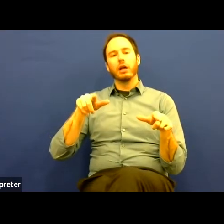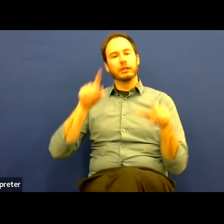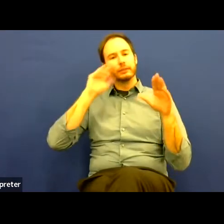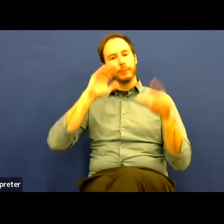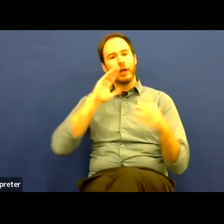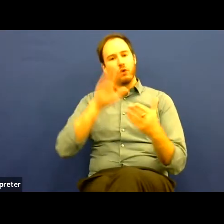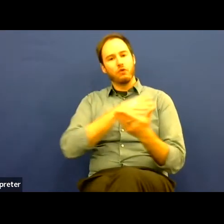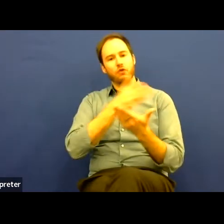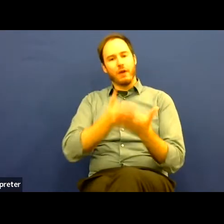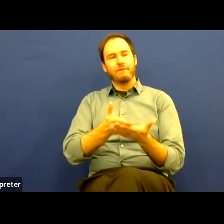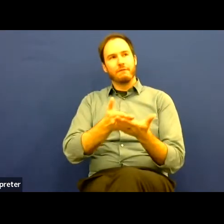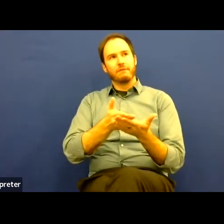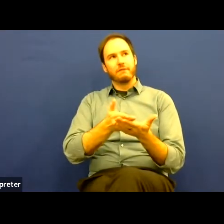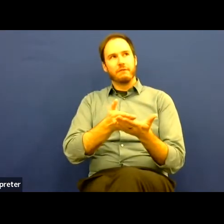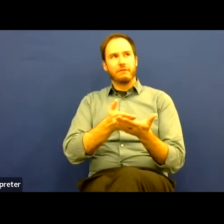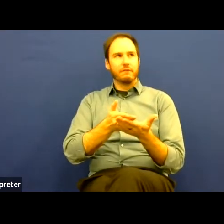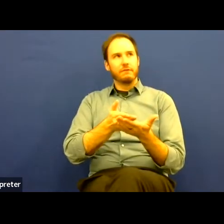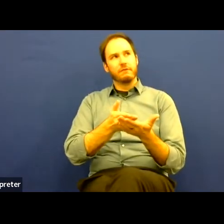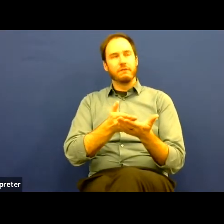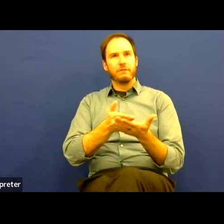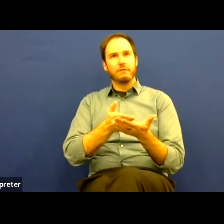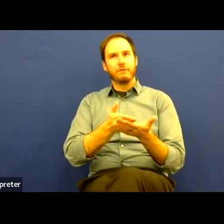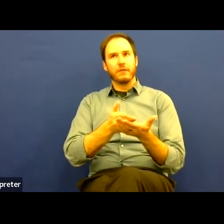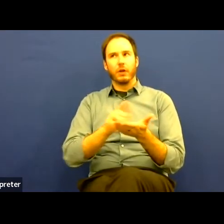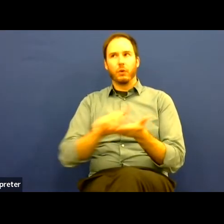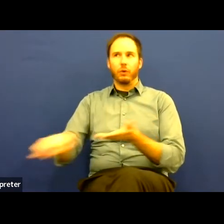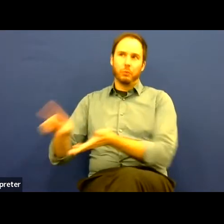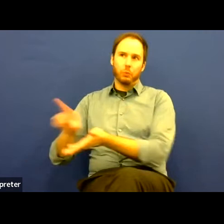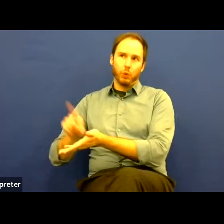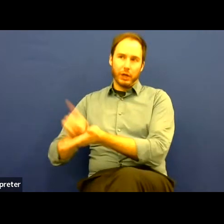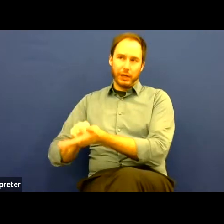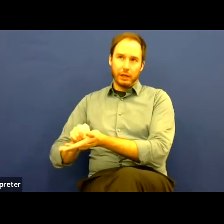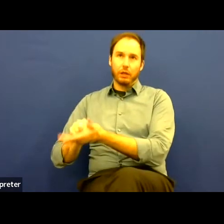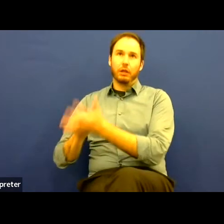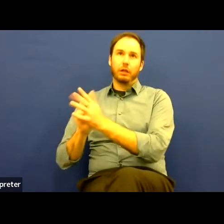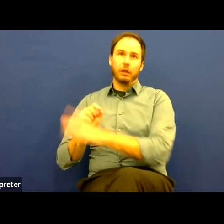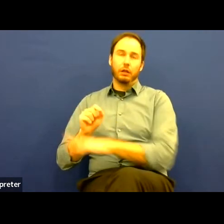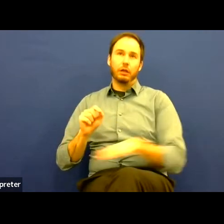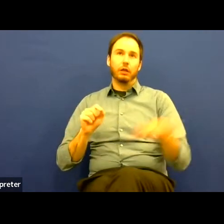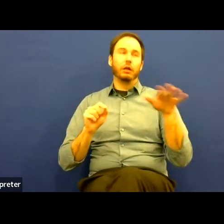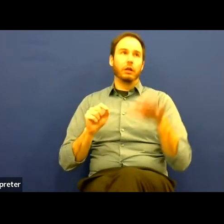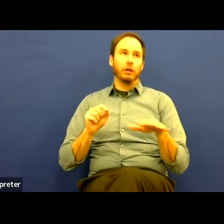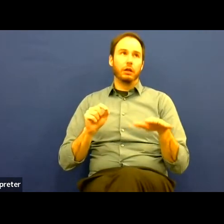Expected to be out. So to get to the printers, either